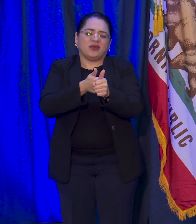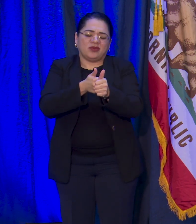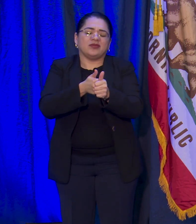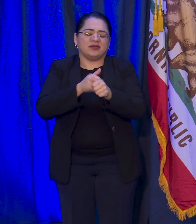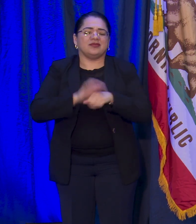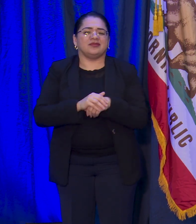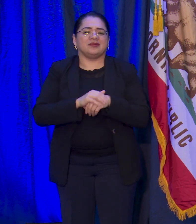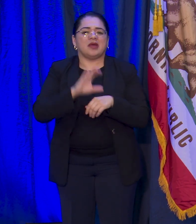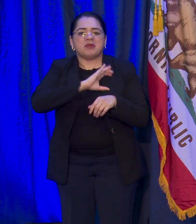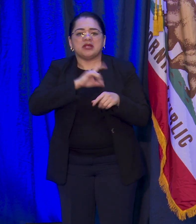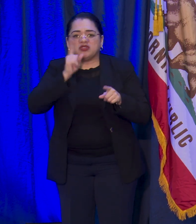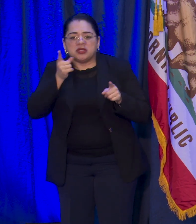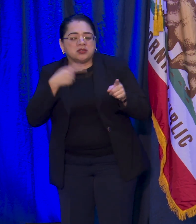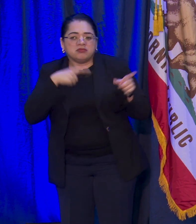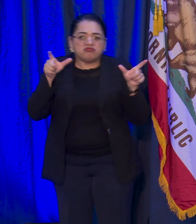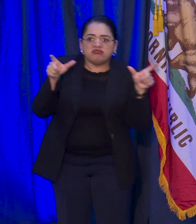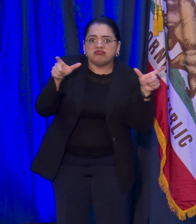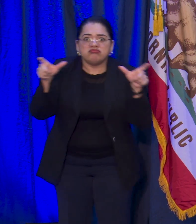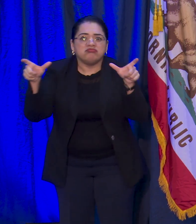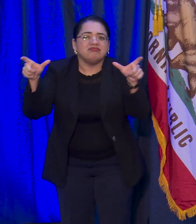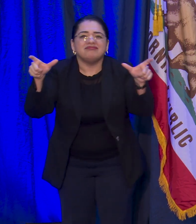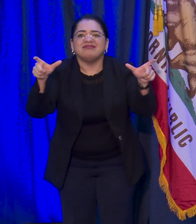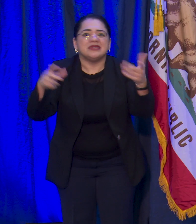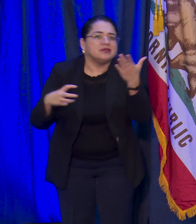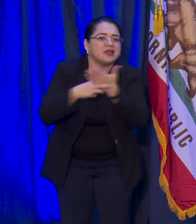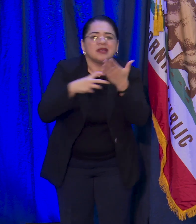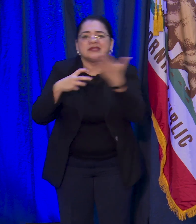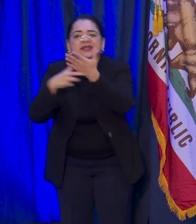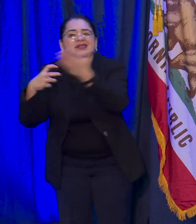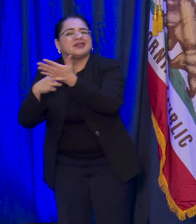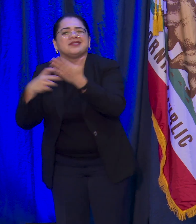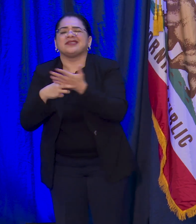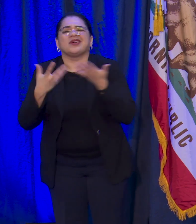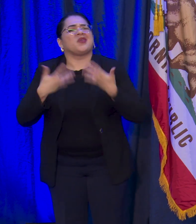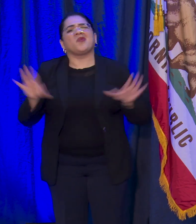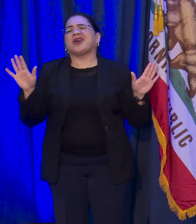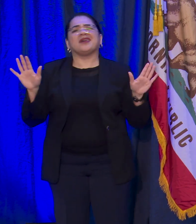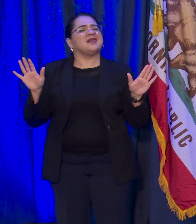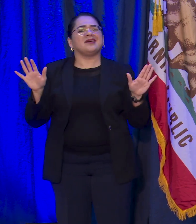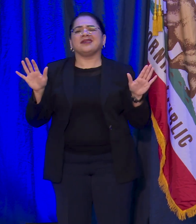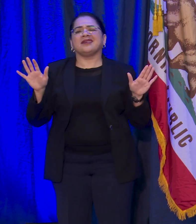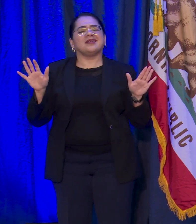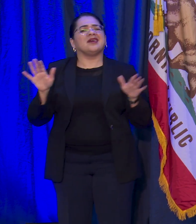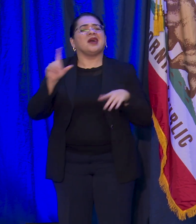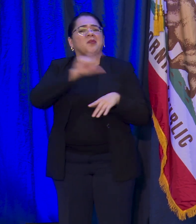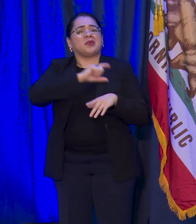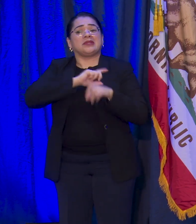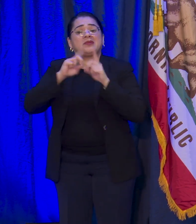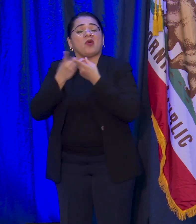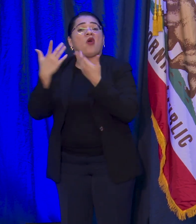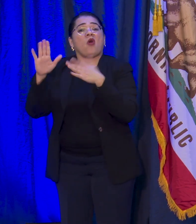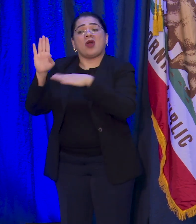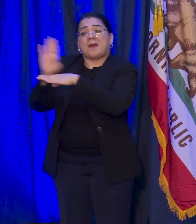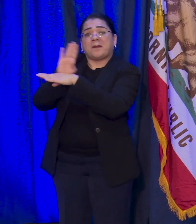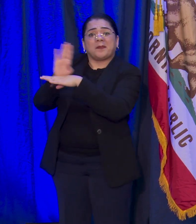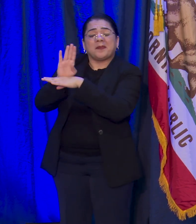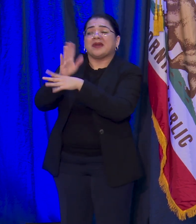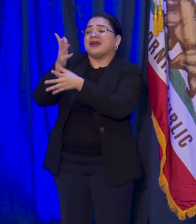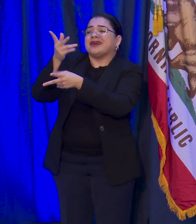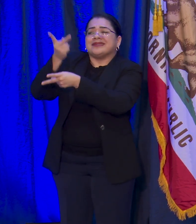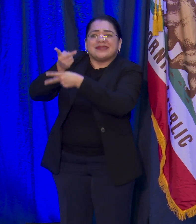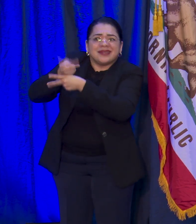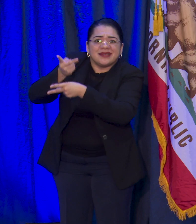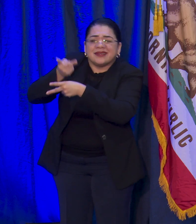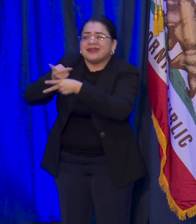out and burden everyone with tickets. The police department are busy guarding critical